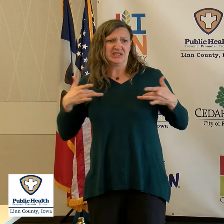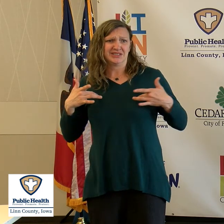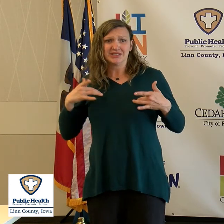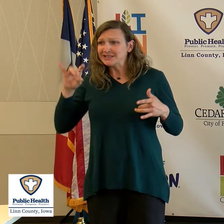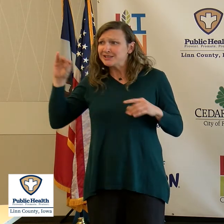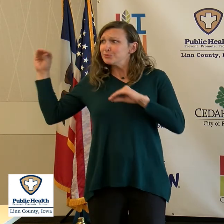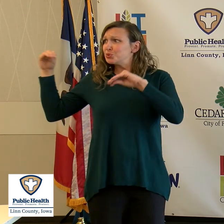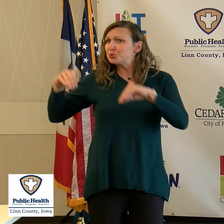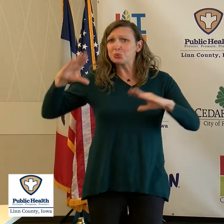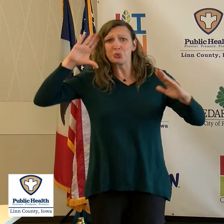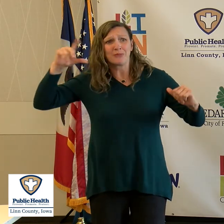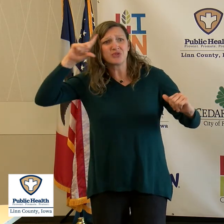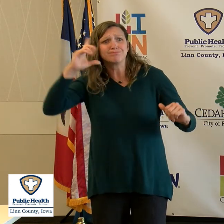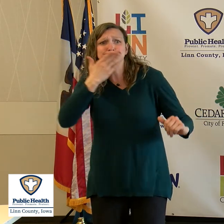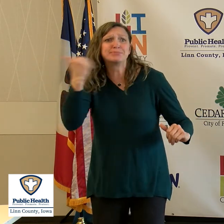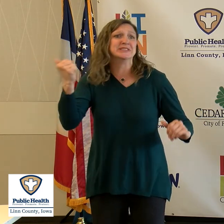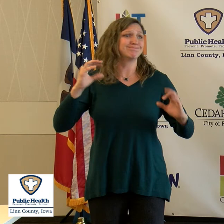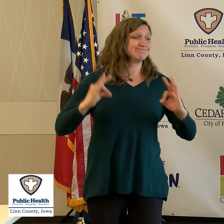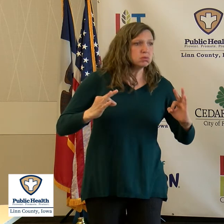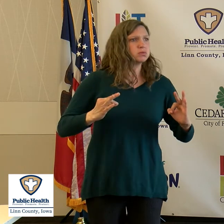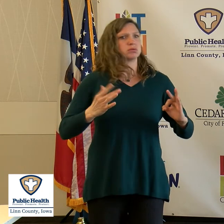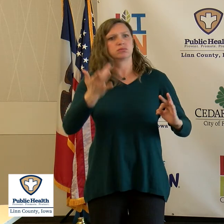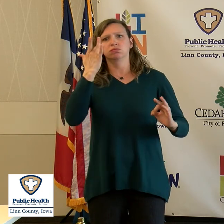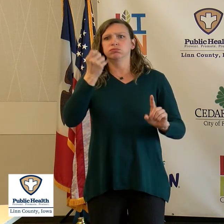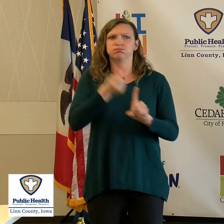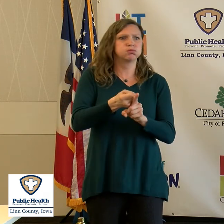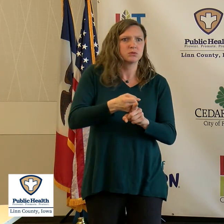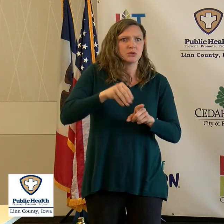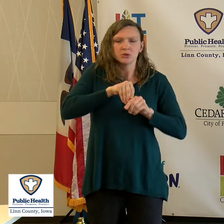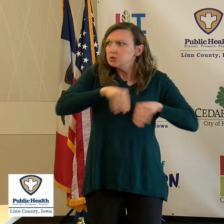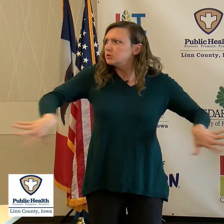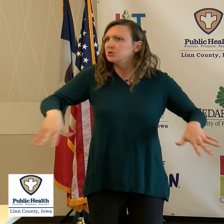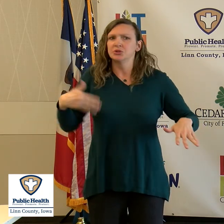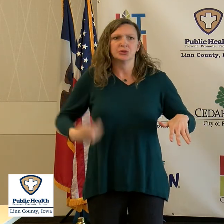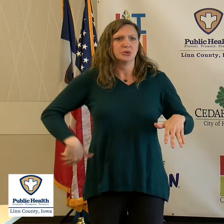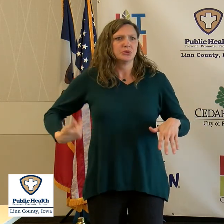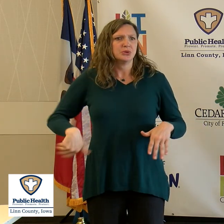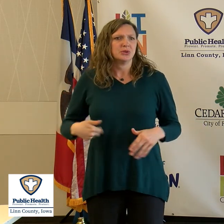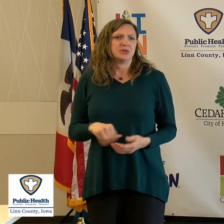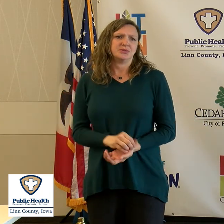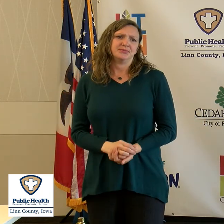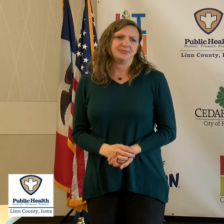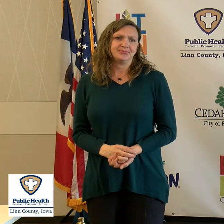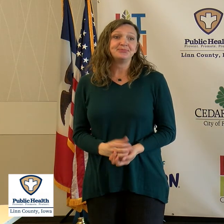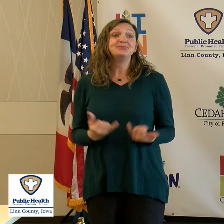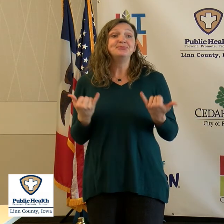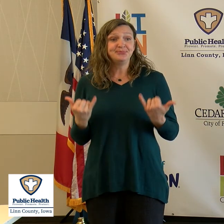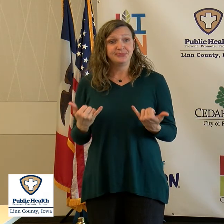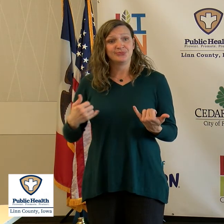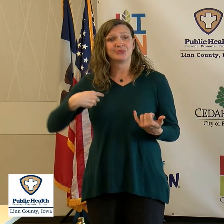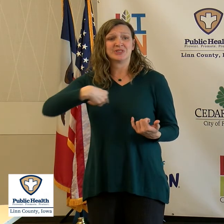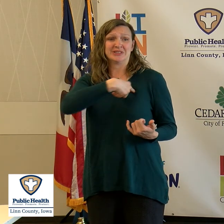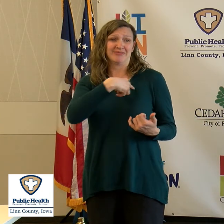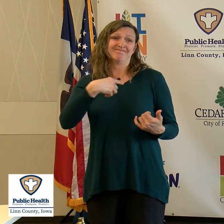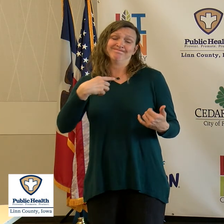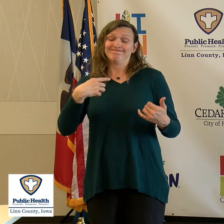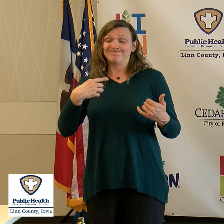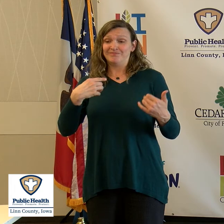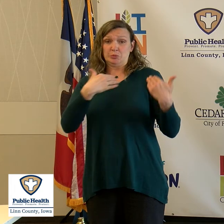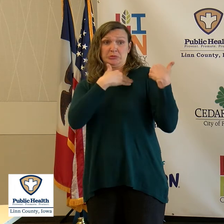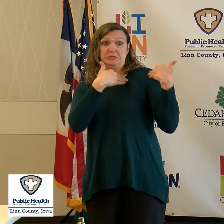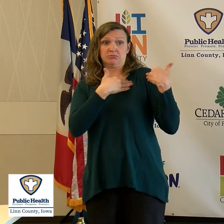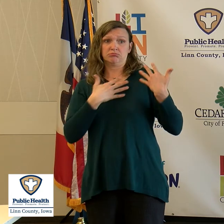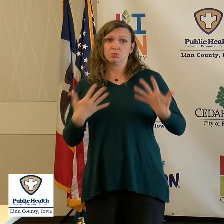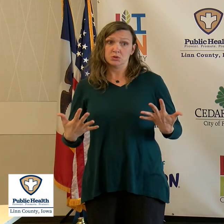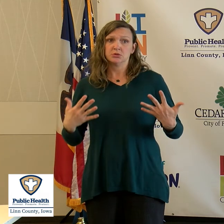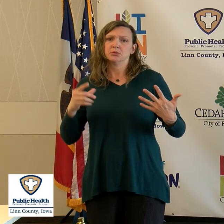is the time to come together as a community to protect the most vulnerable among us. This is a decision we need to make,